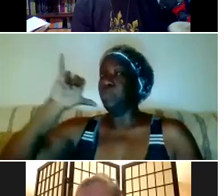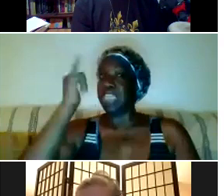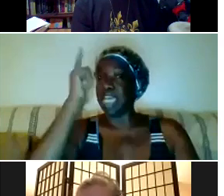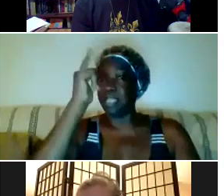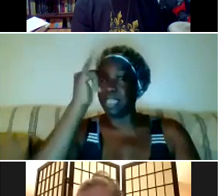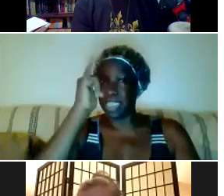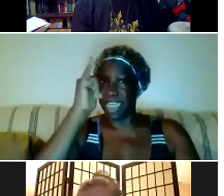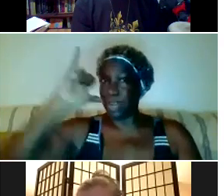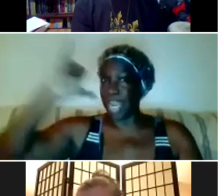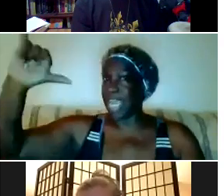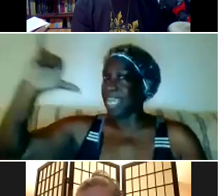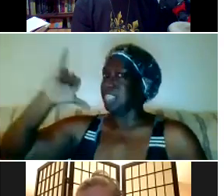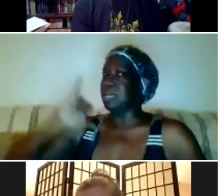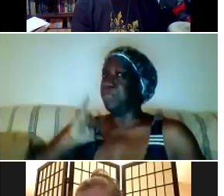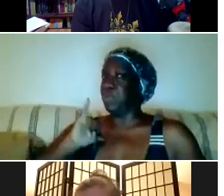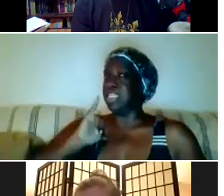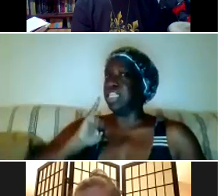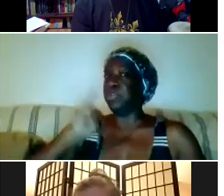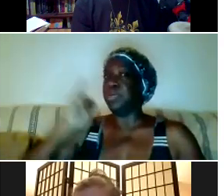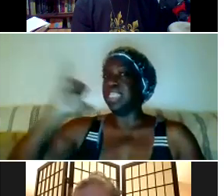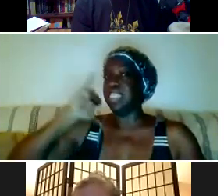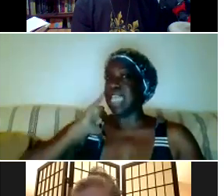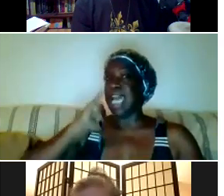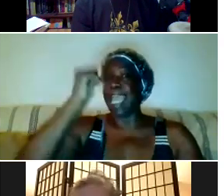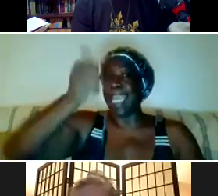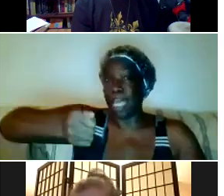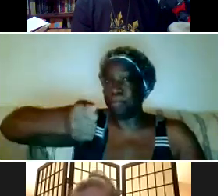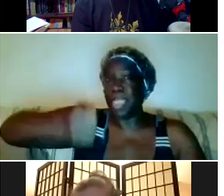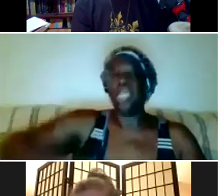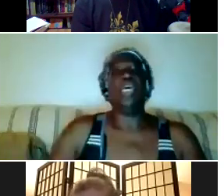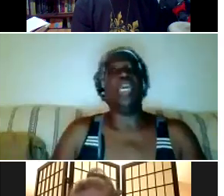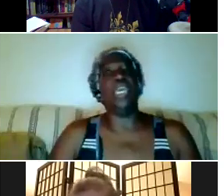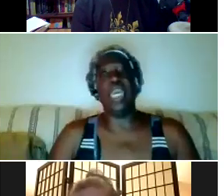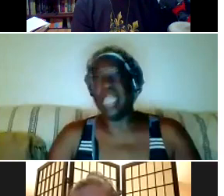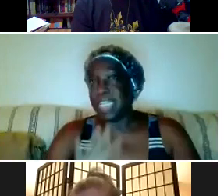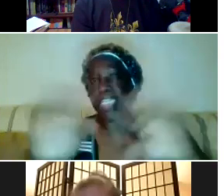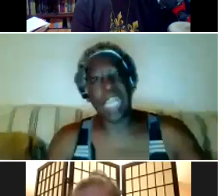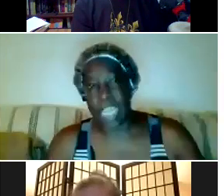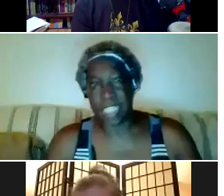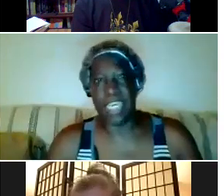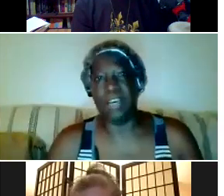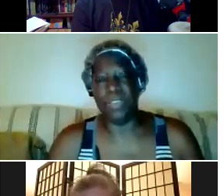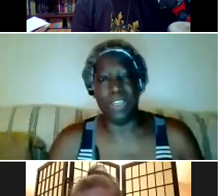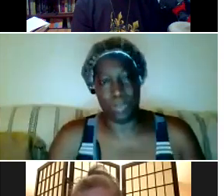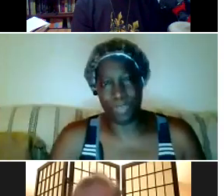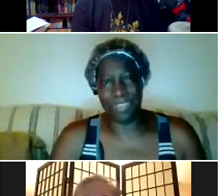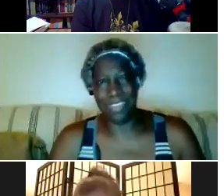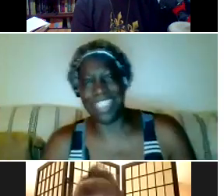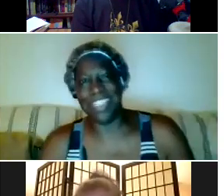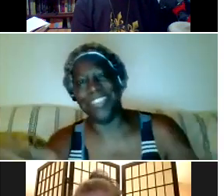thumb with the letter I and the thumb pointing to you, and this is I am, and that's not ASL